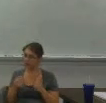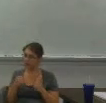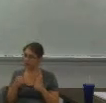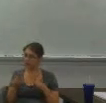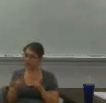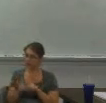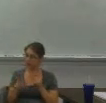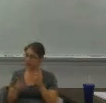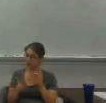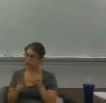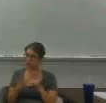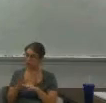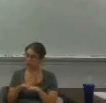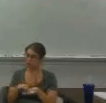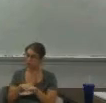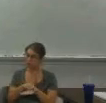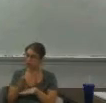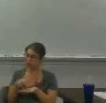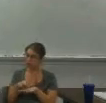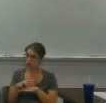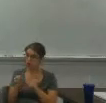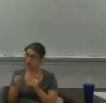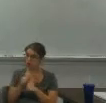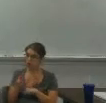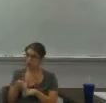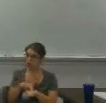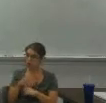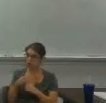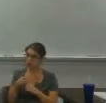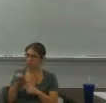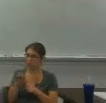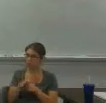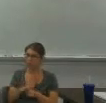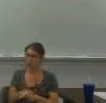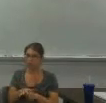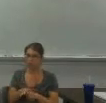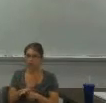as a liquid on the surface of the Earth under normal temperatures and pressures?